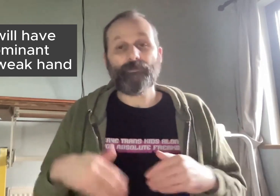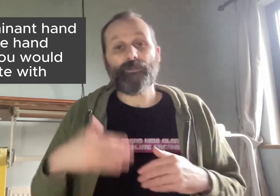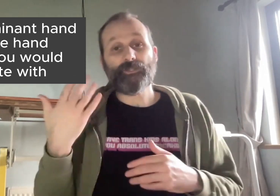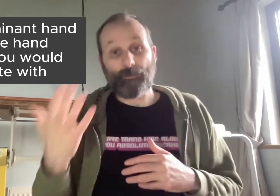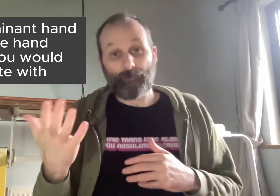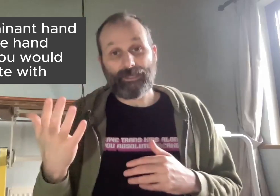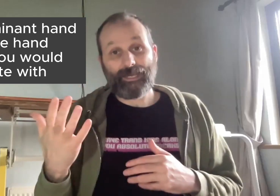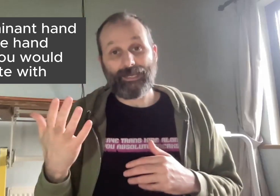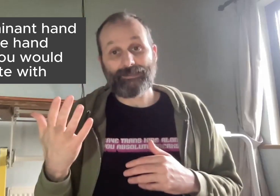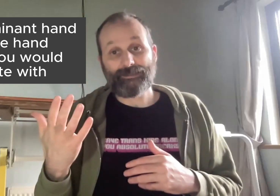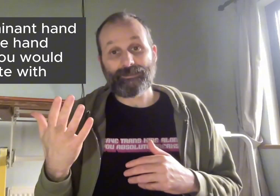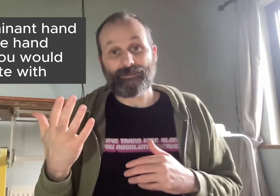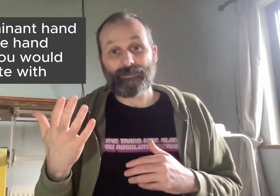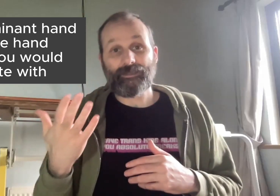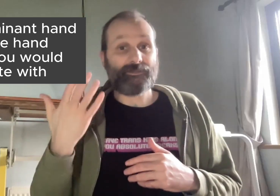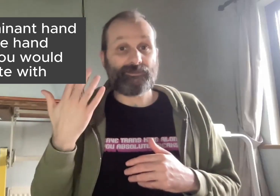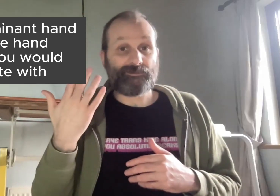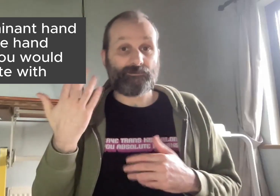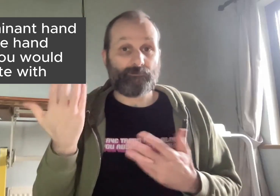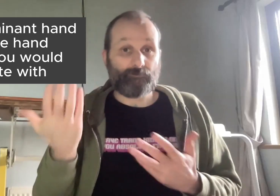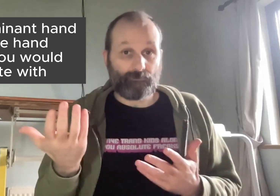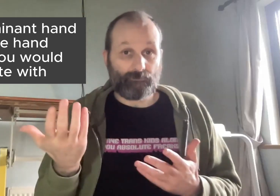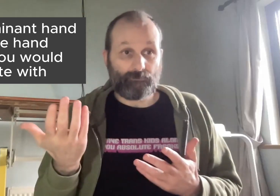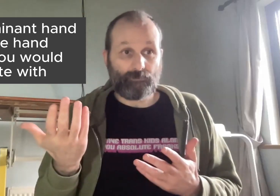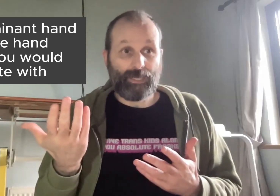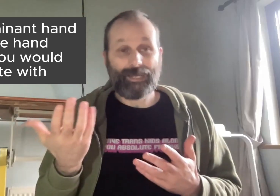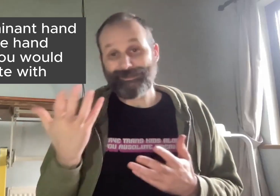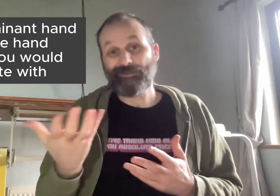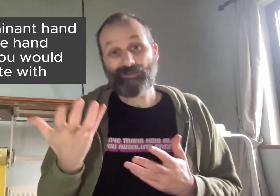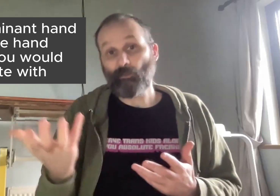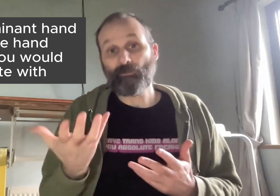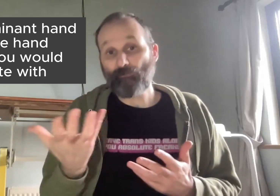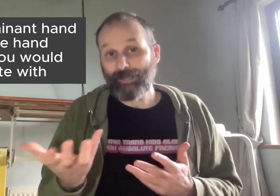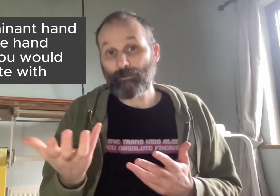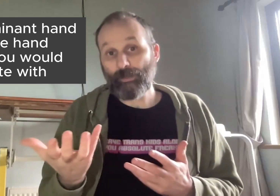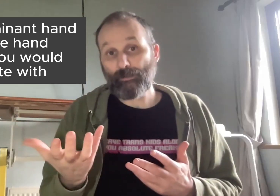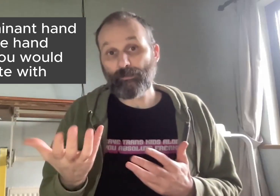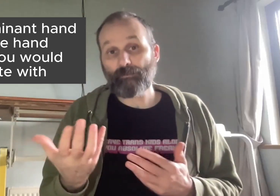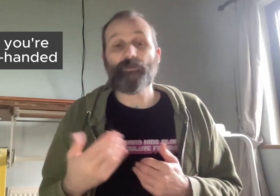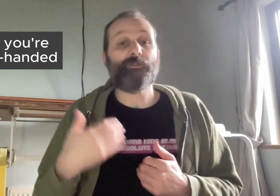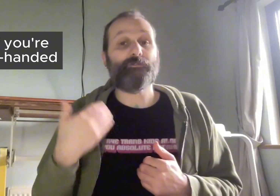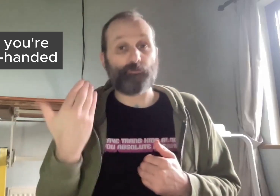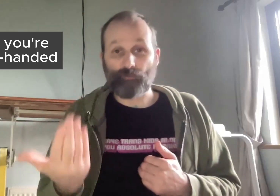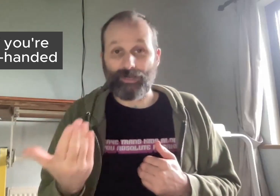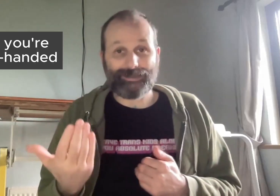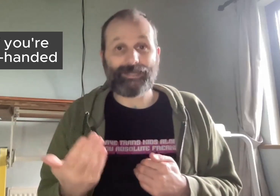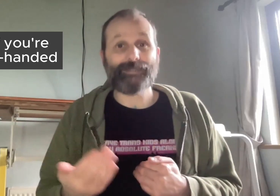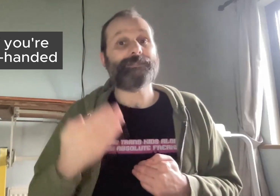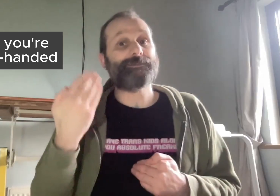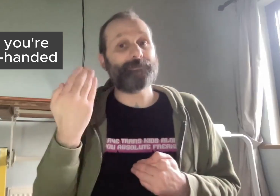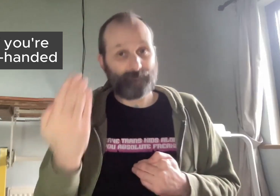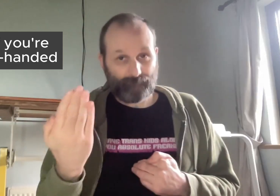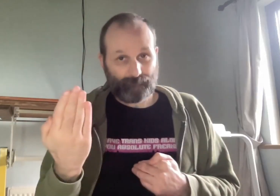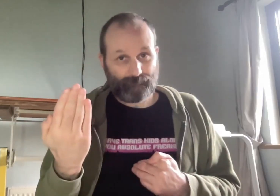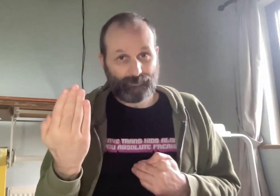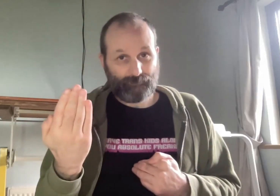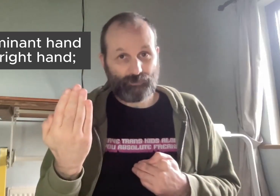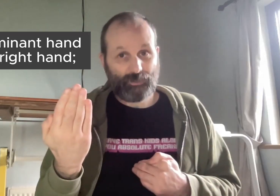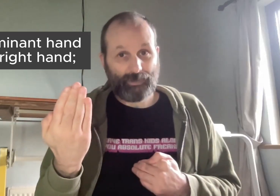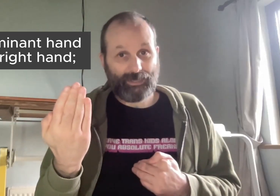The dominant hand is the hand that you would write with. So if you're right-handed, your dominant